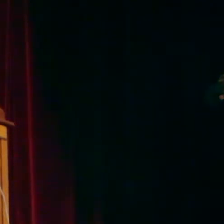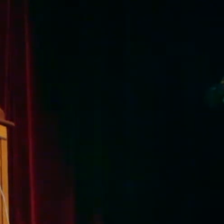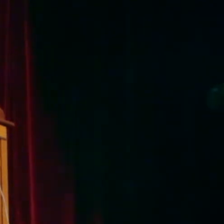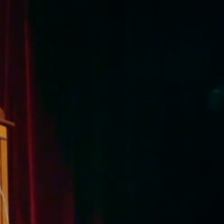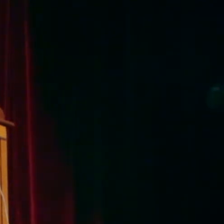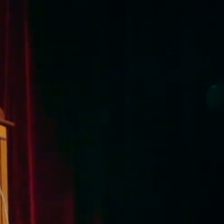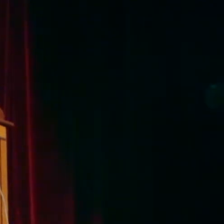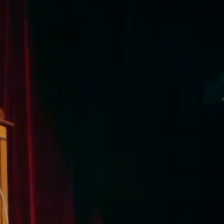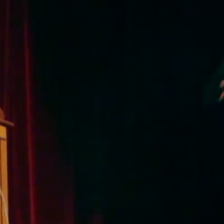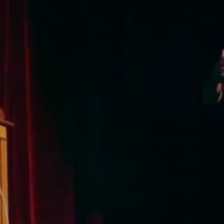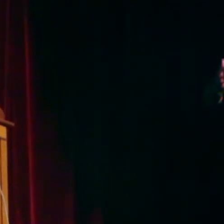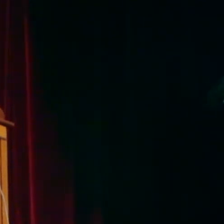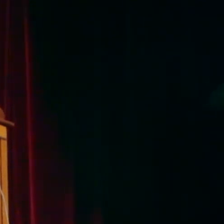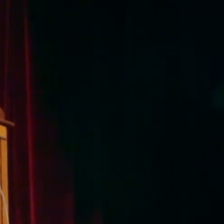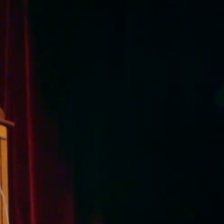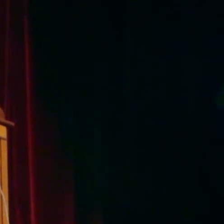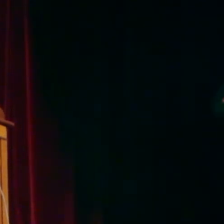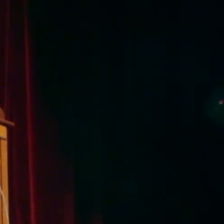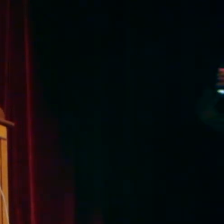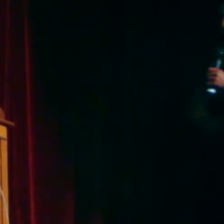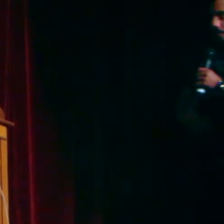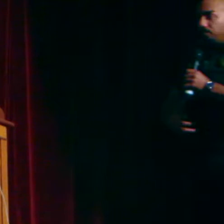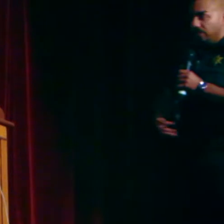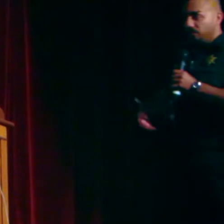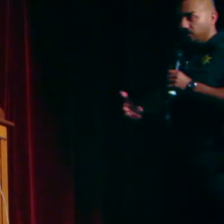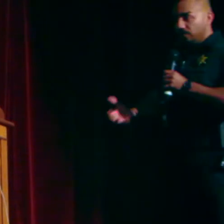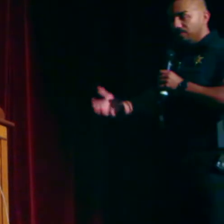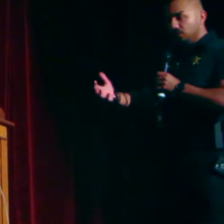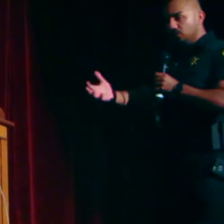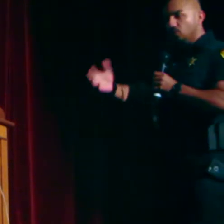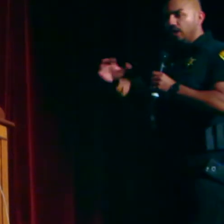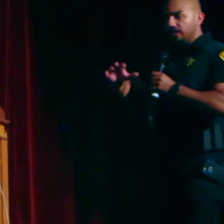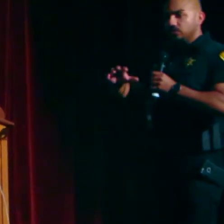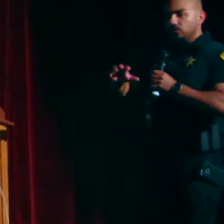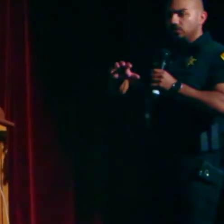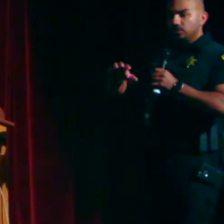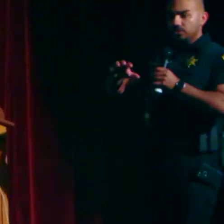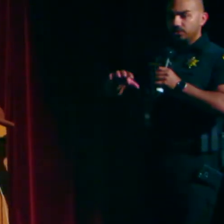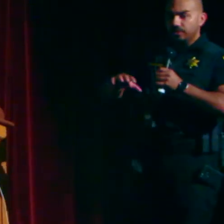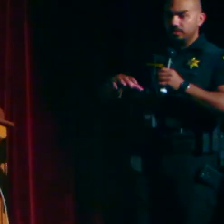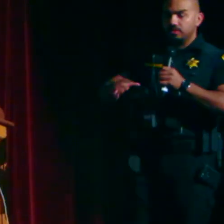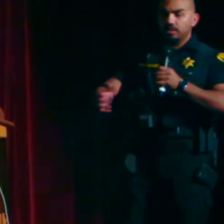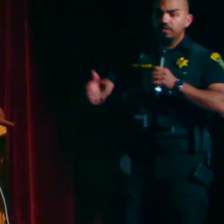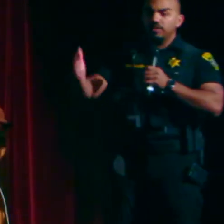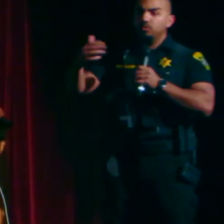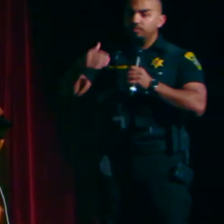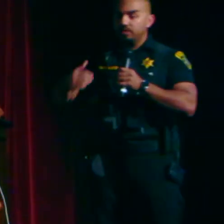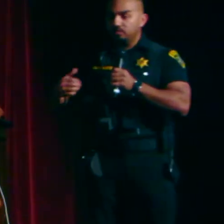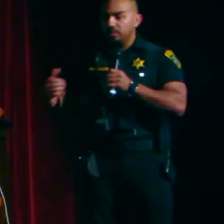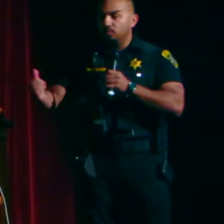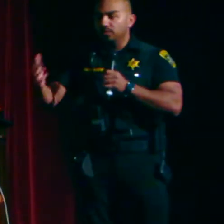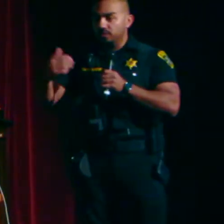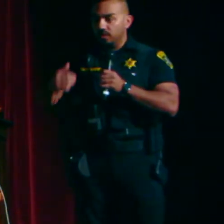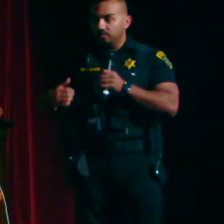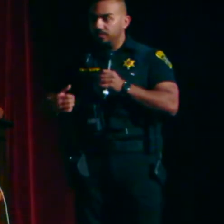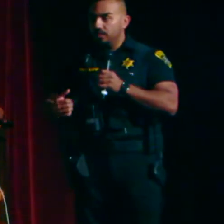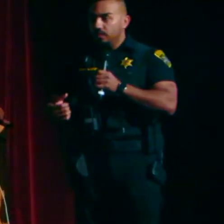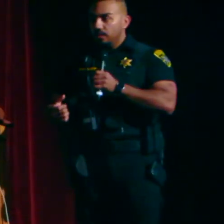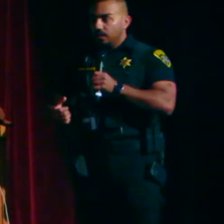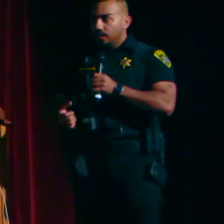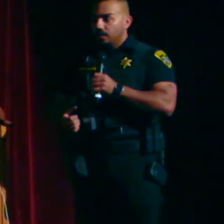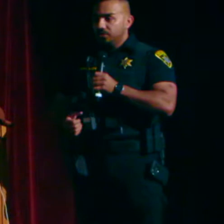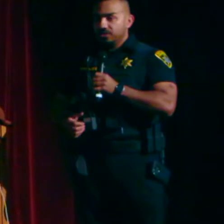decisions, making those movements. But for the middle school, high school students, they will be a little bit more